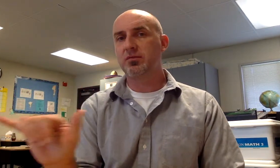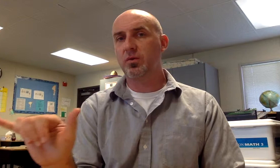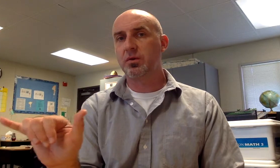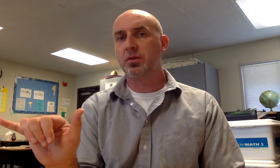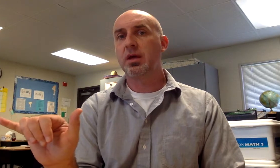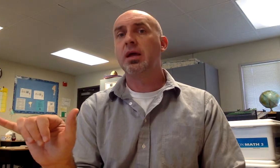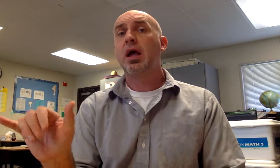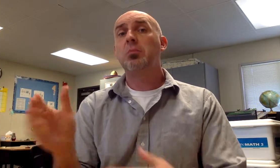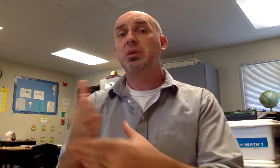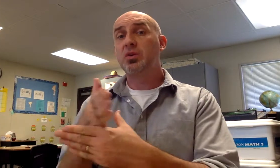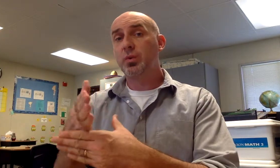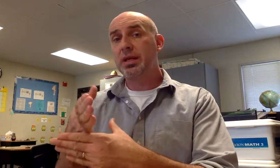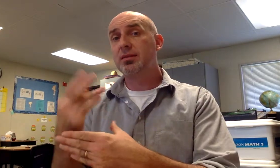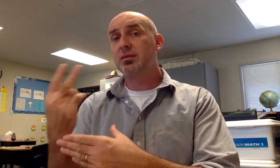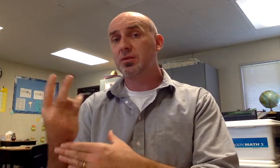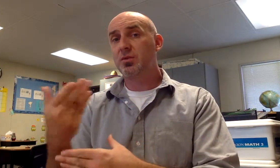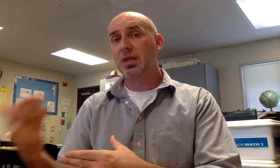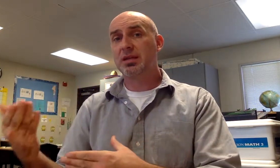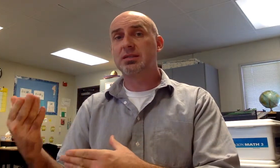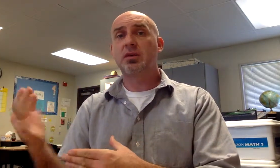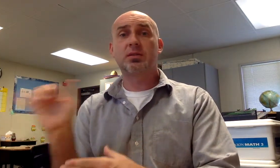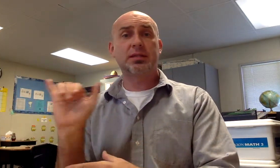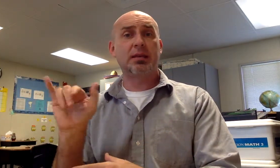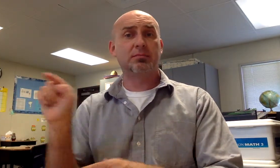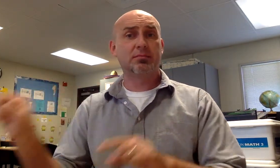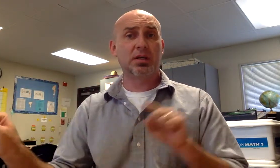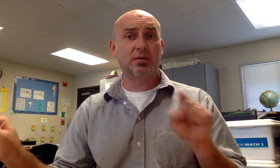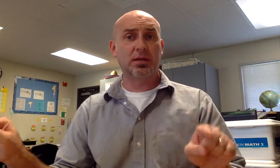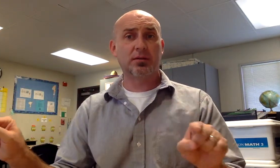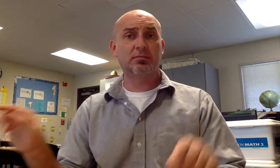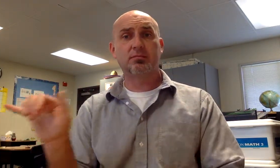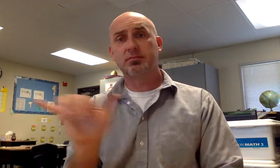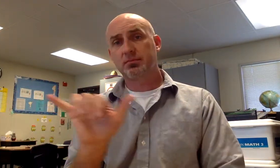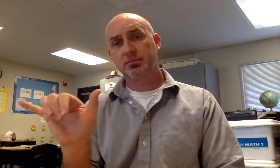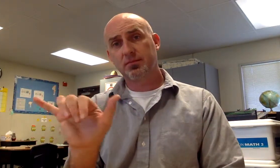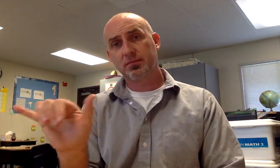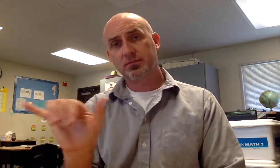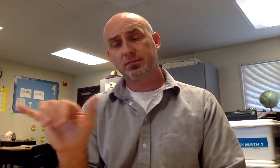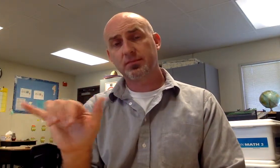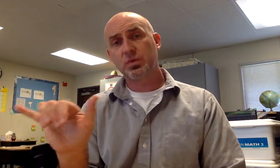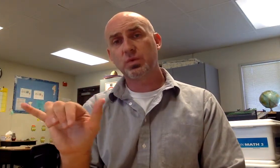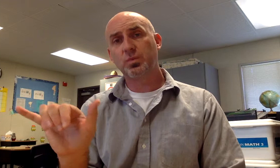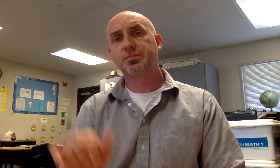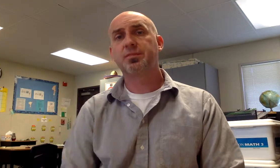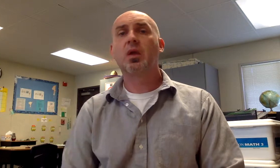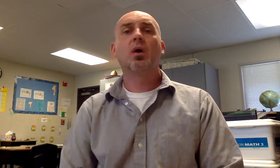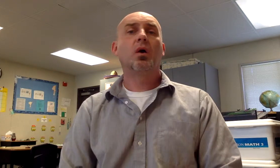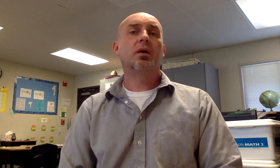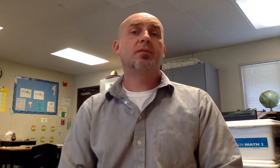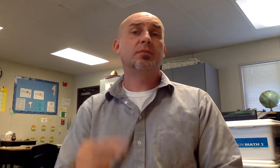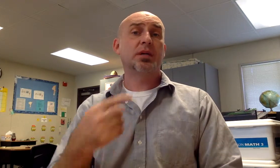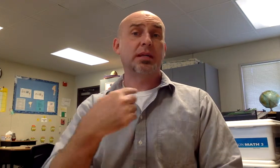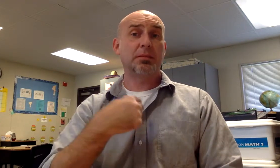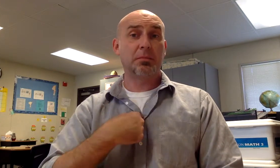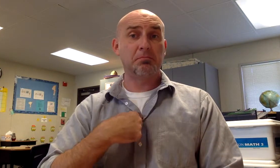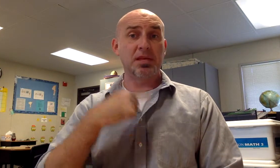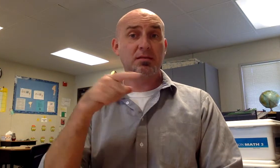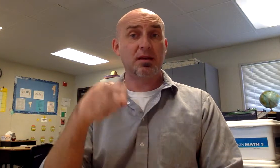forth between the two things that are the same, here and here. 2. If I'm talking about me and